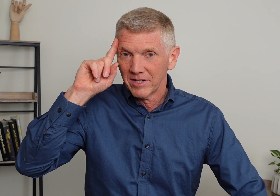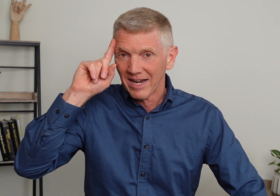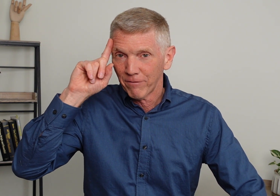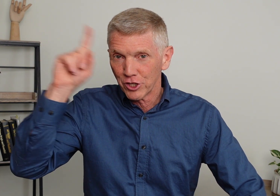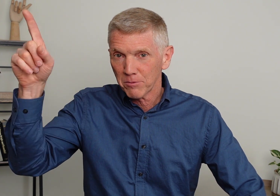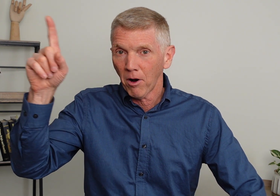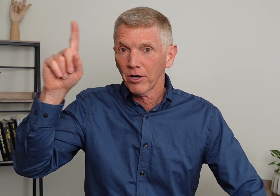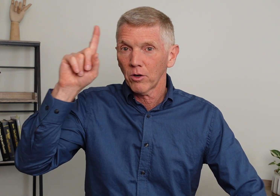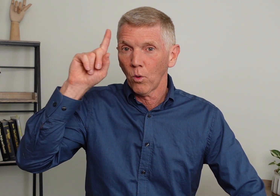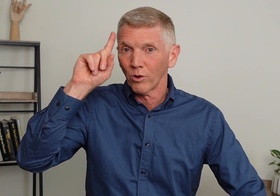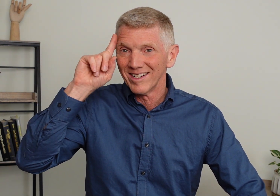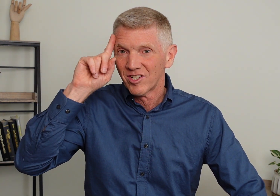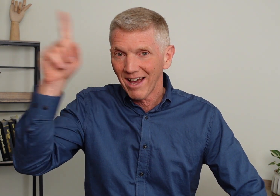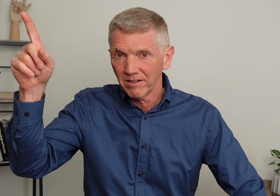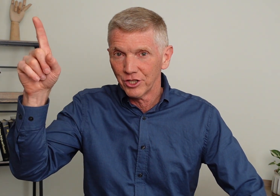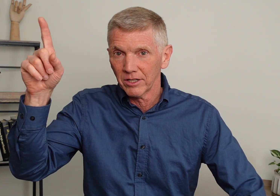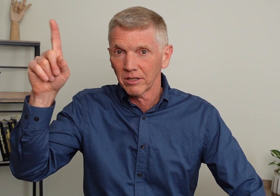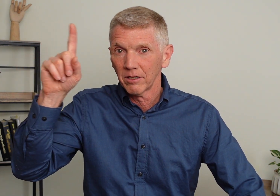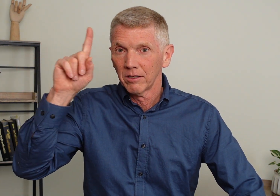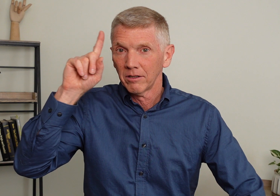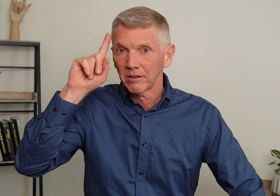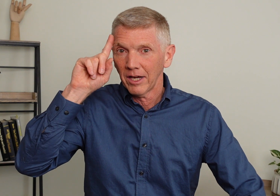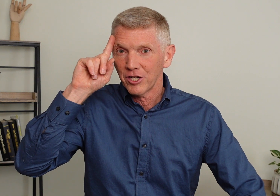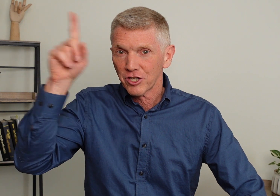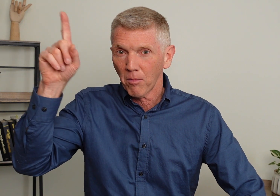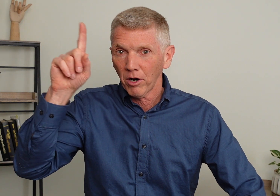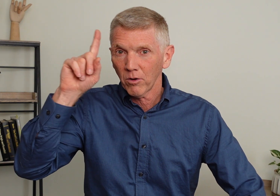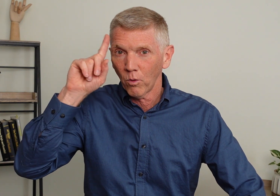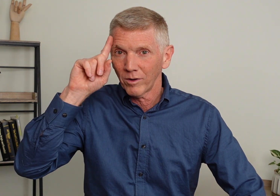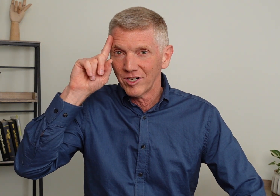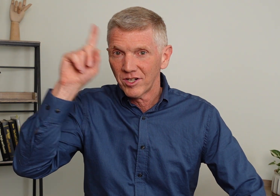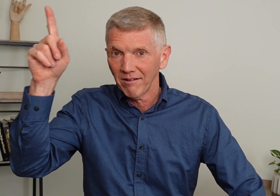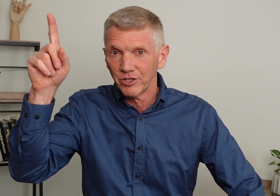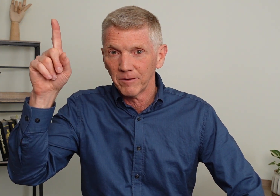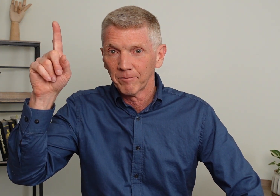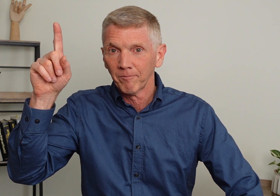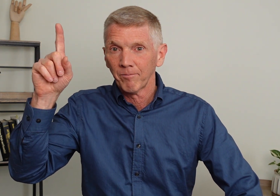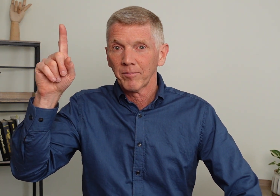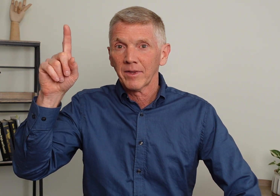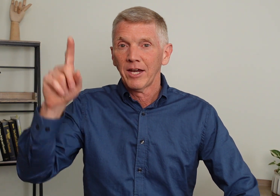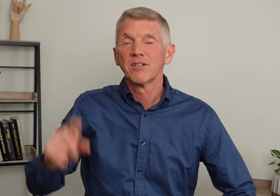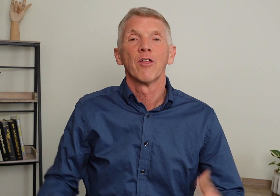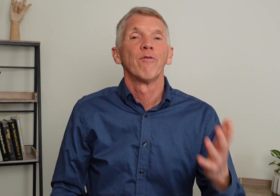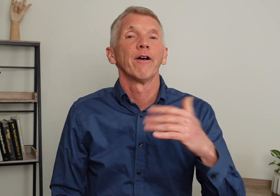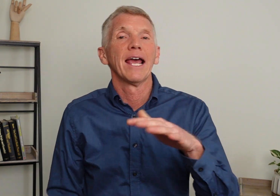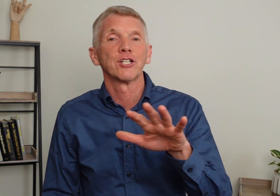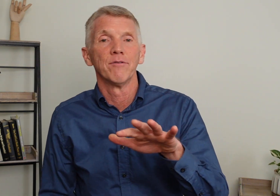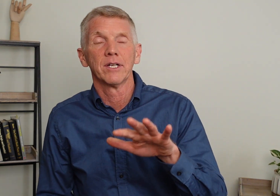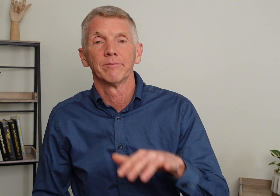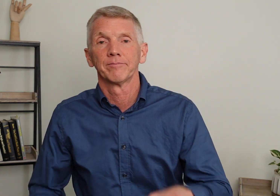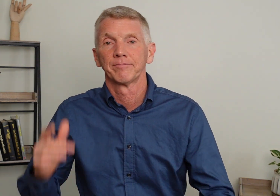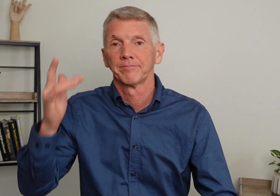a sign for smart or intelligent. Okay, smart or intelligent. Here's another variation I've seen.